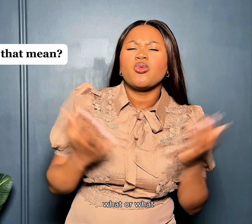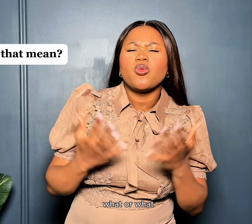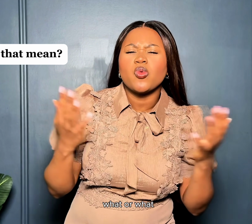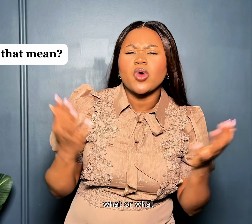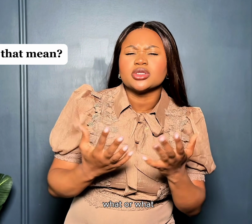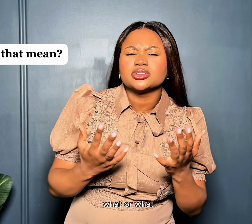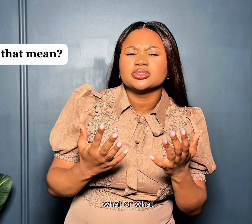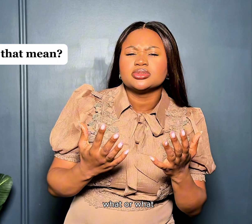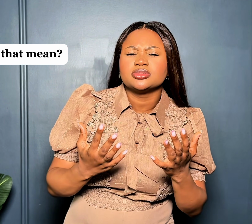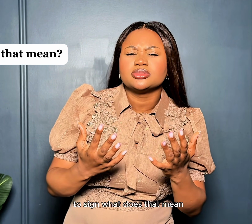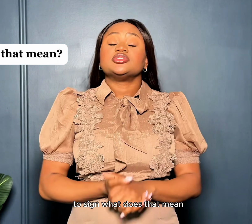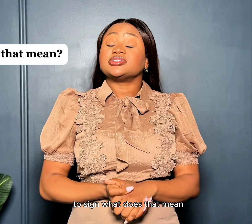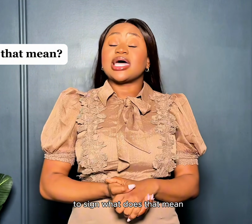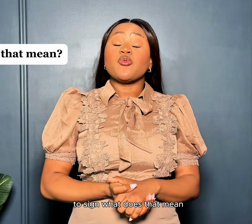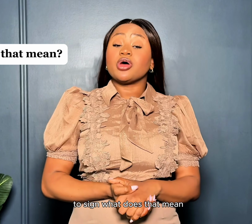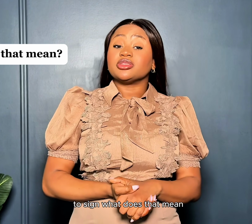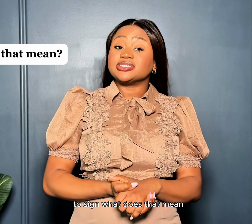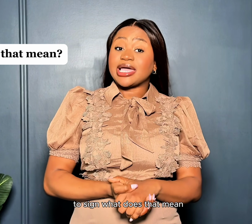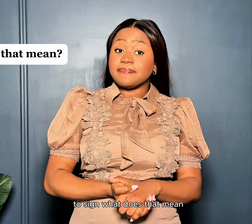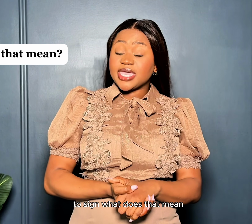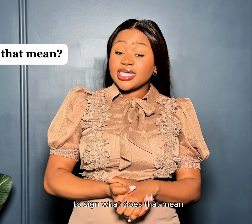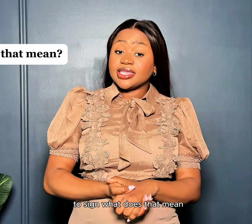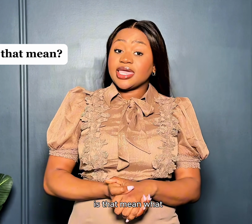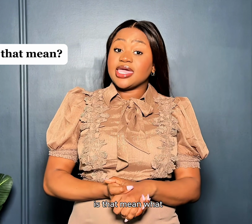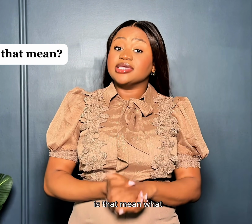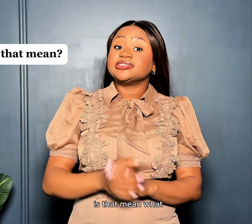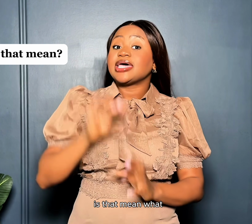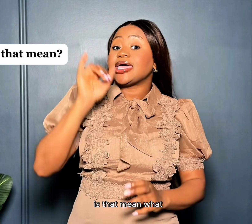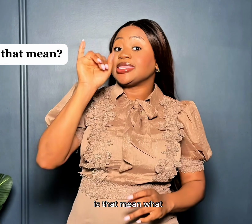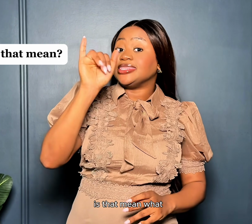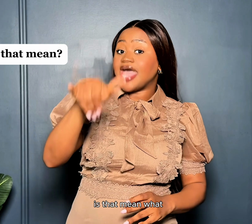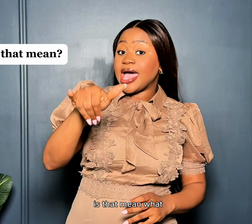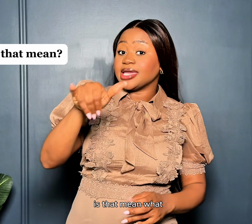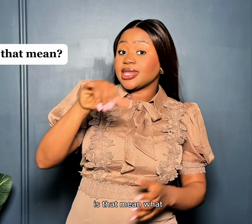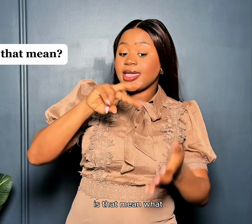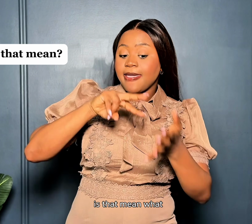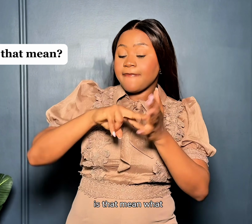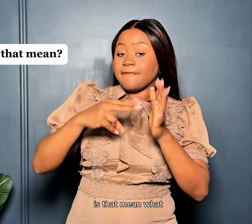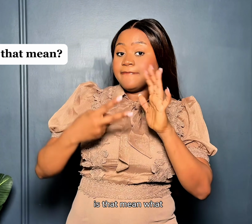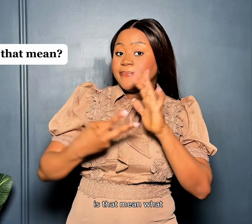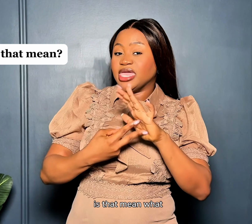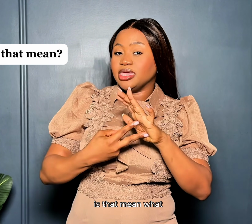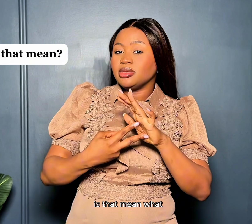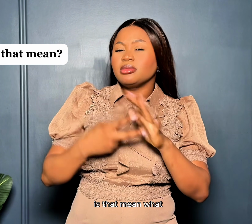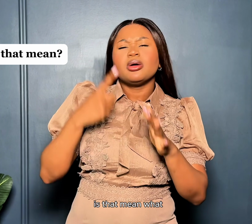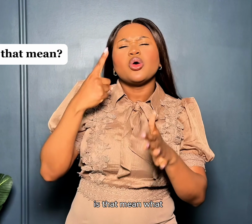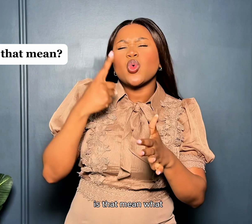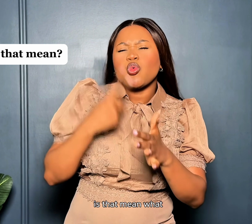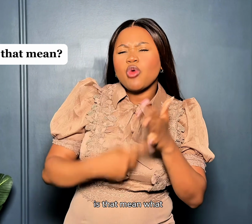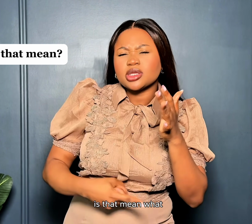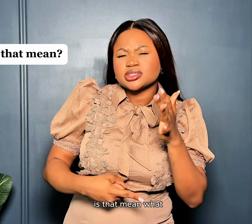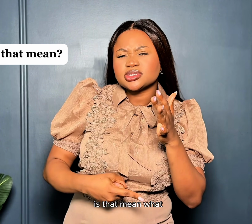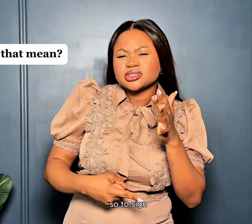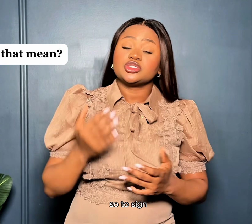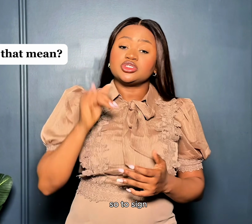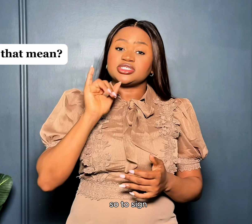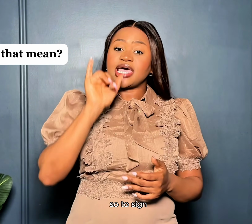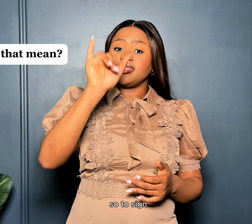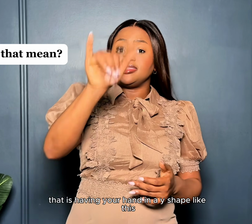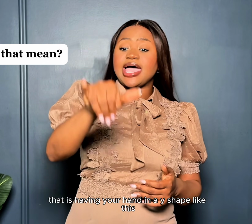Or what? To sign what does that mean is that mean what? So to sign